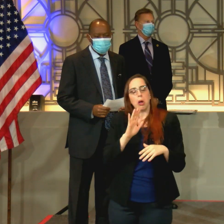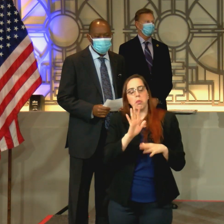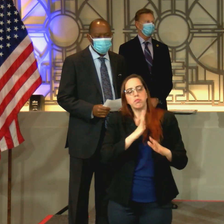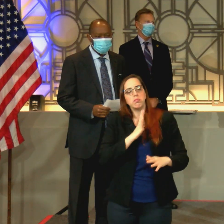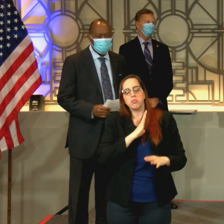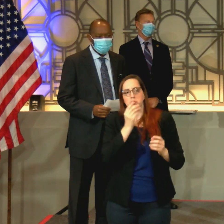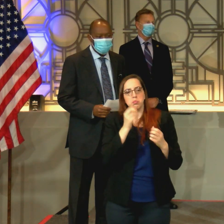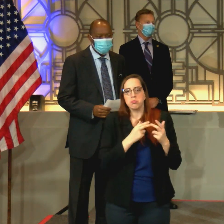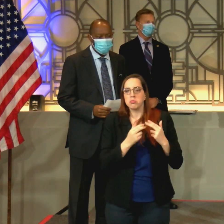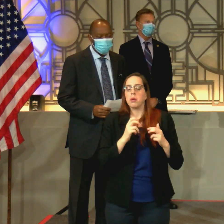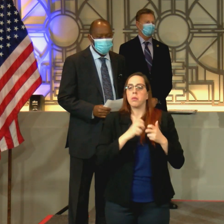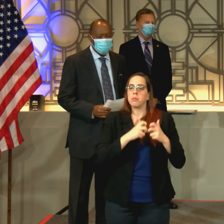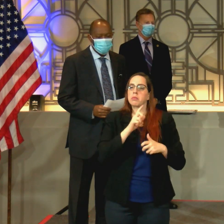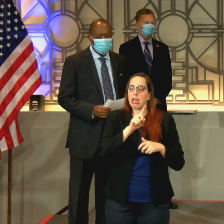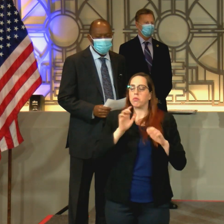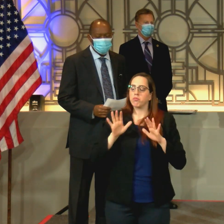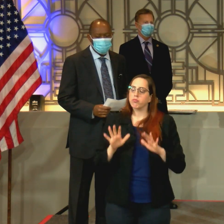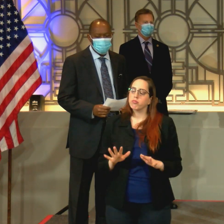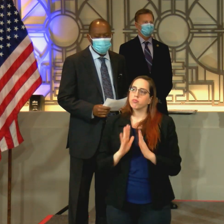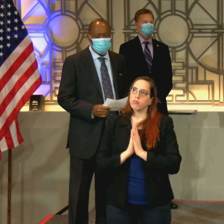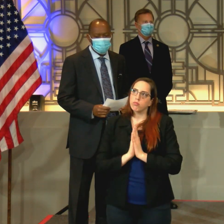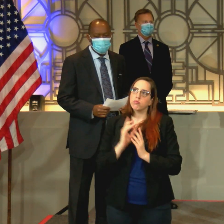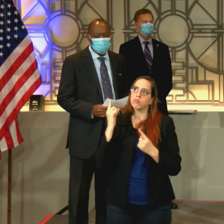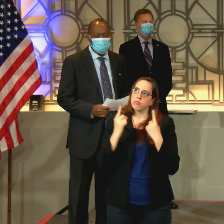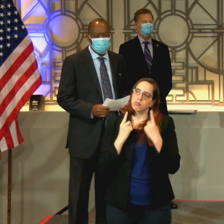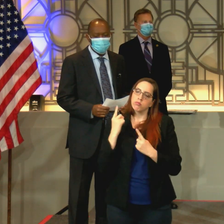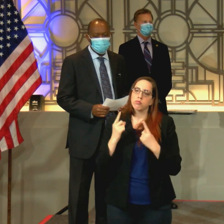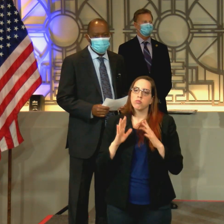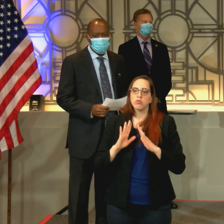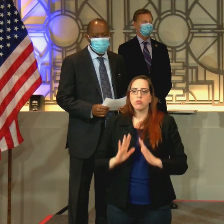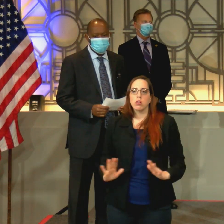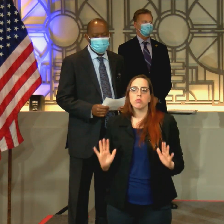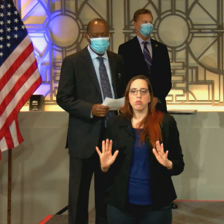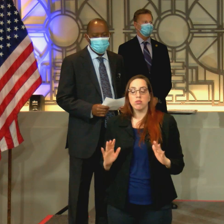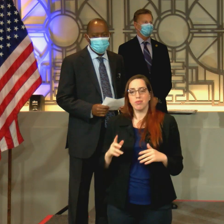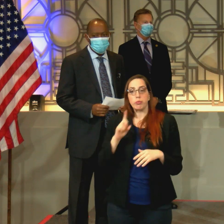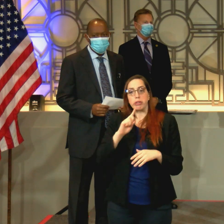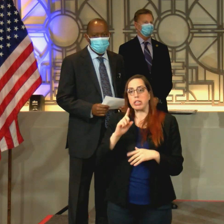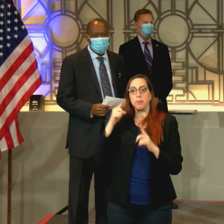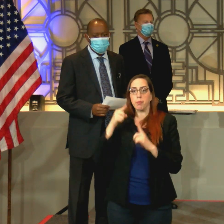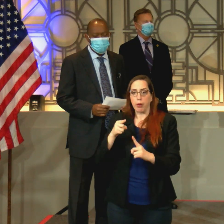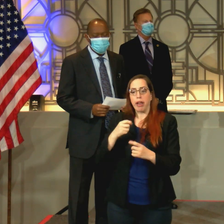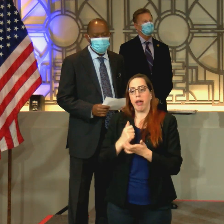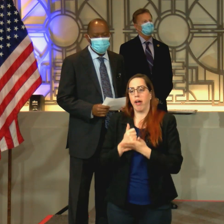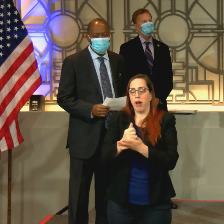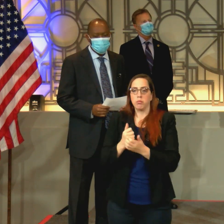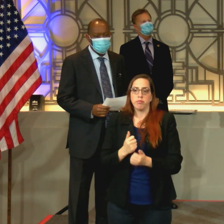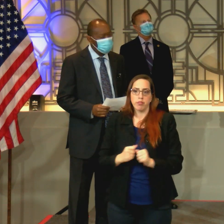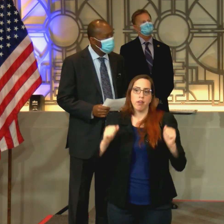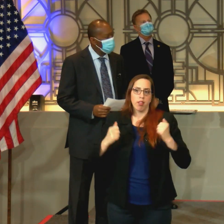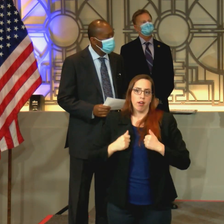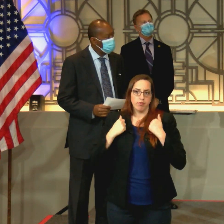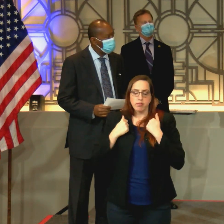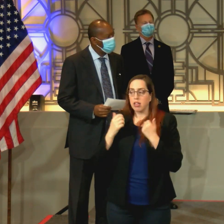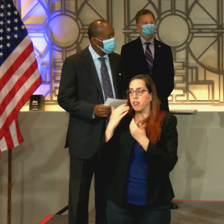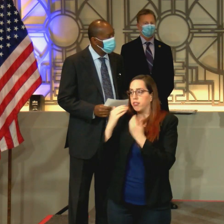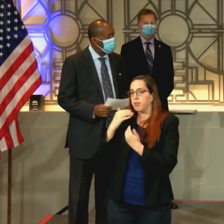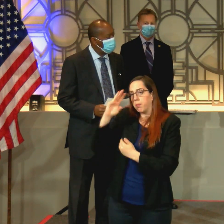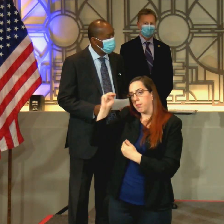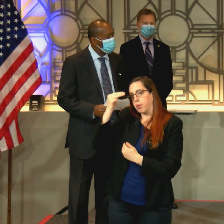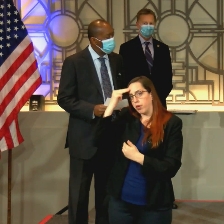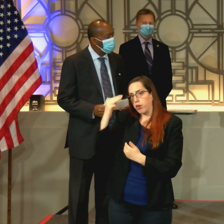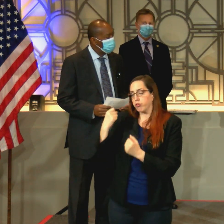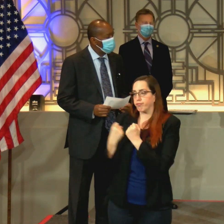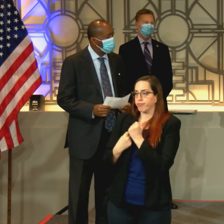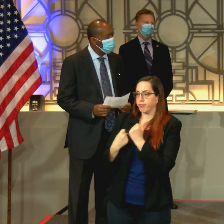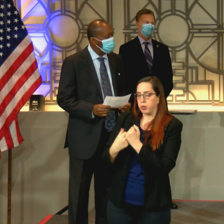silence. And if we all come together, we'll get through this. This is all about saving lives. And I thank the mayor for having my